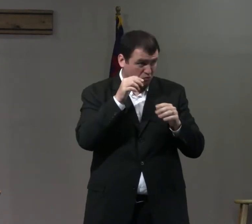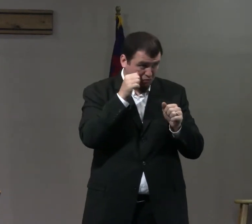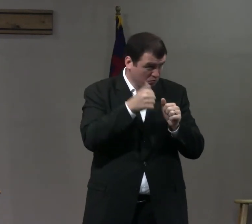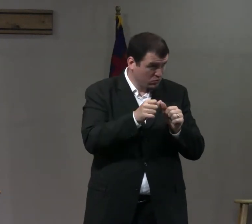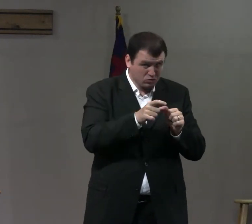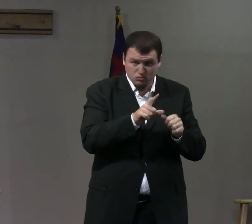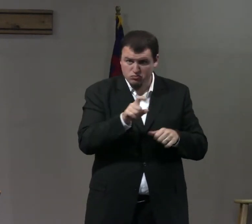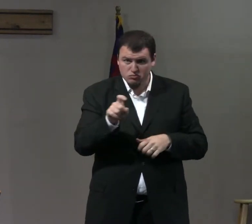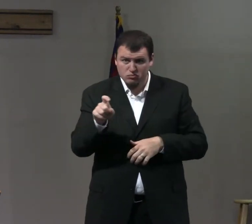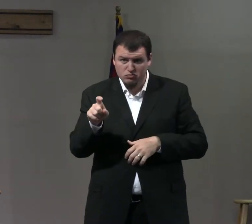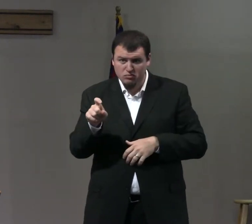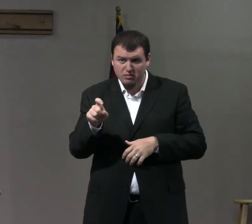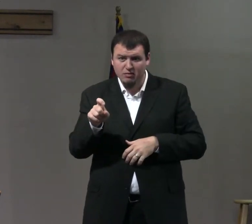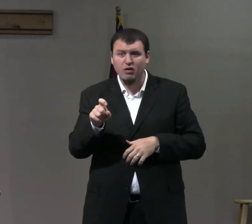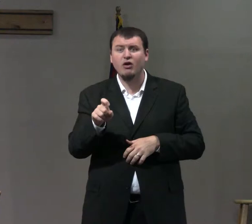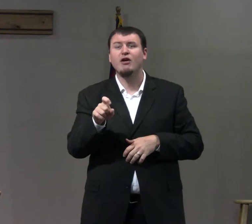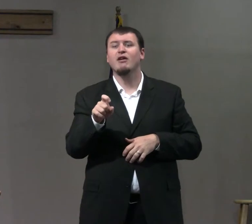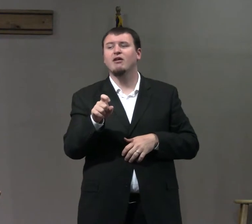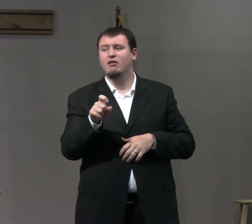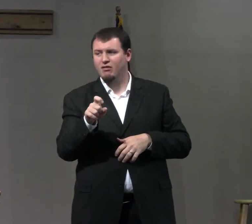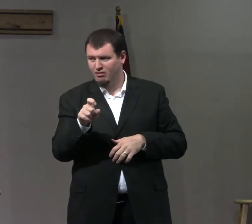just as being a president in general,